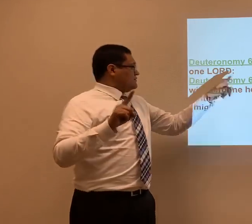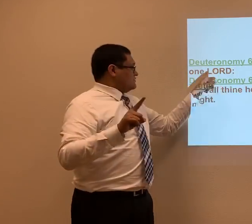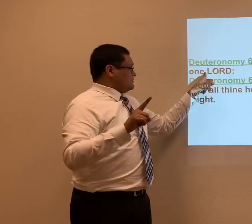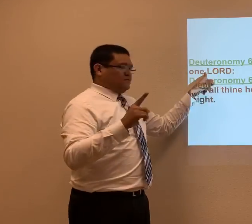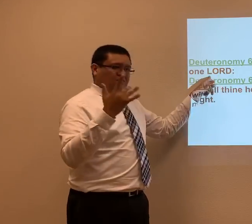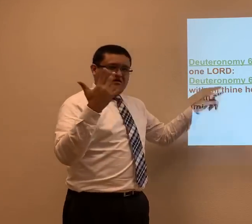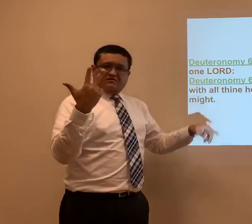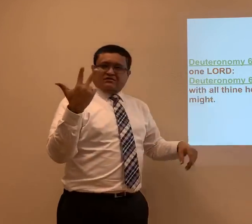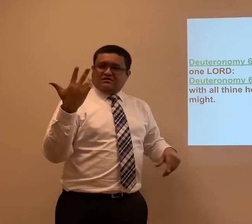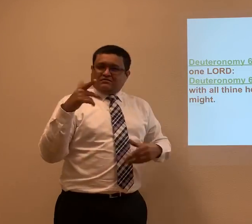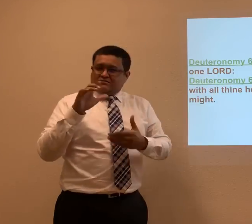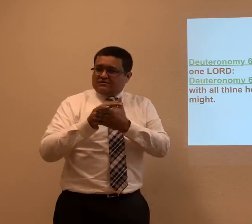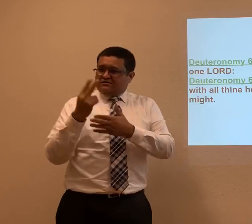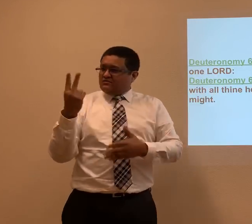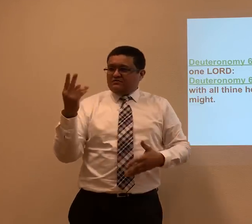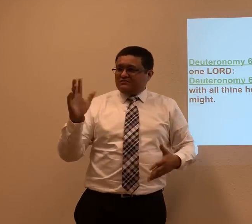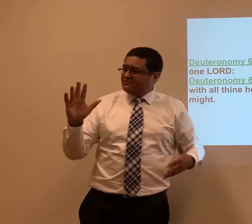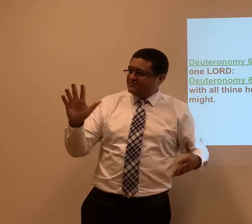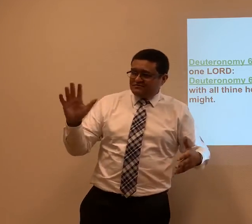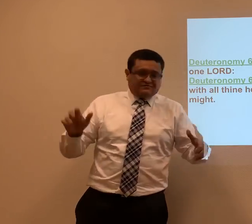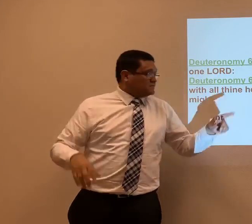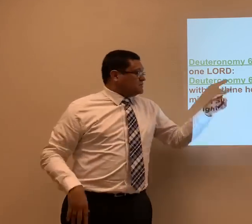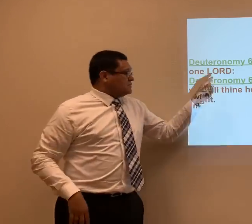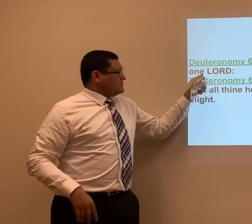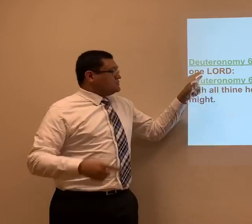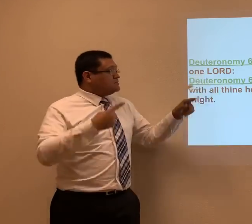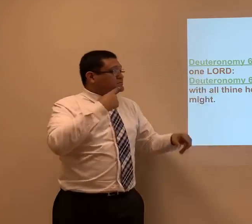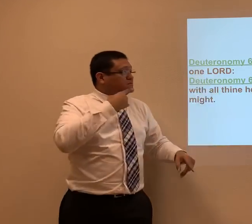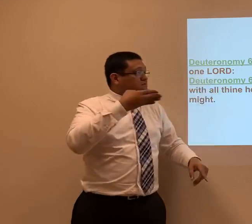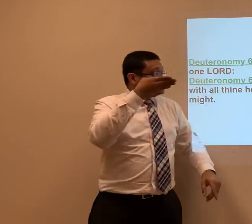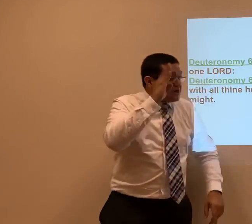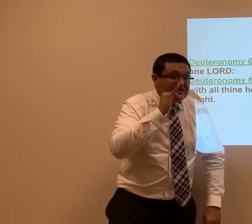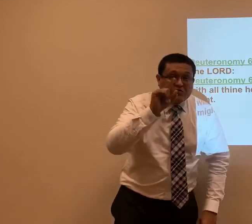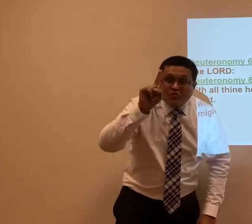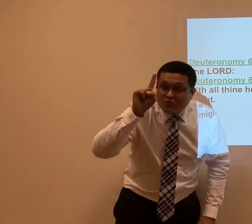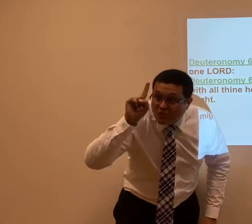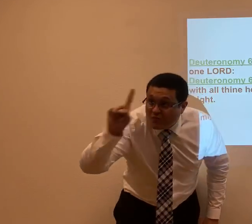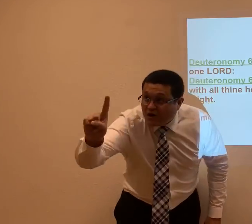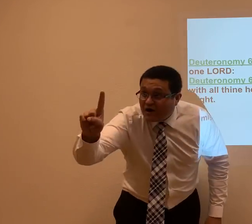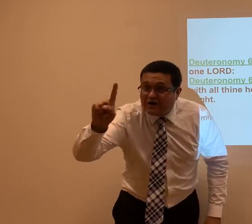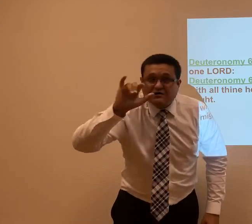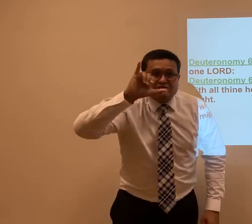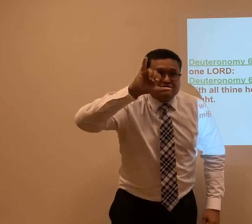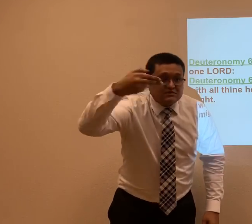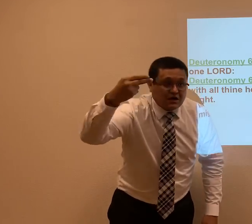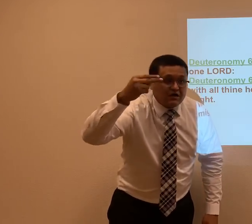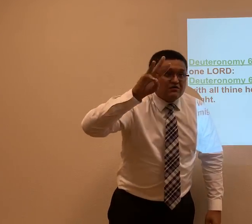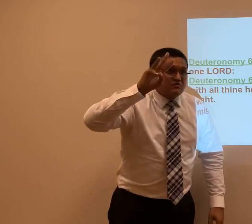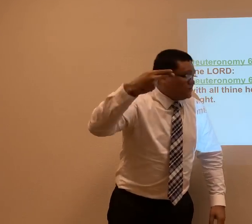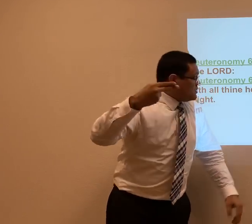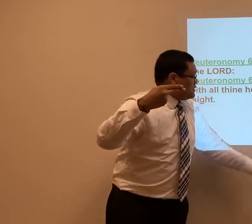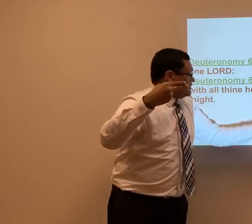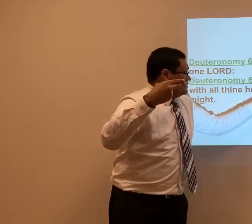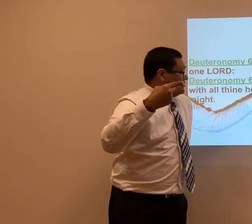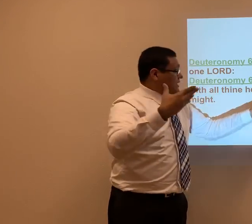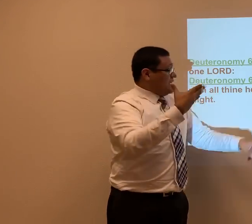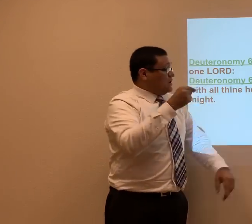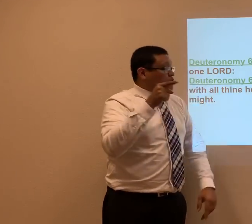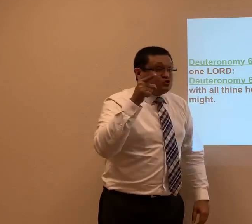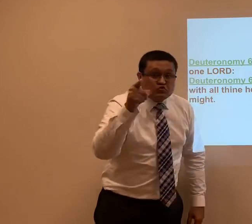is one Lord. Why do people believe in two or three gods? It clearly says, the Lord our God is one Lord,